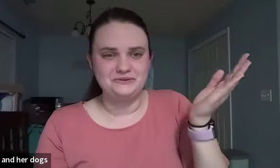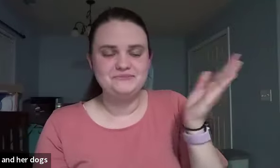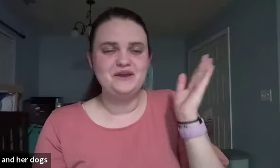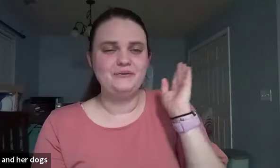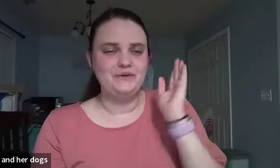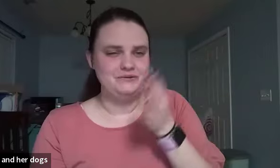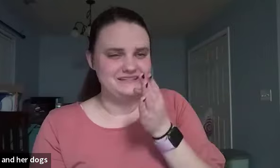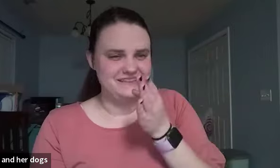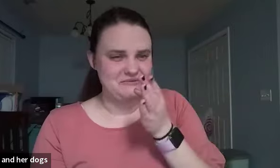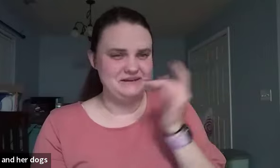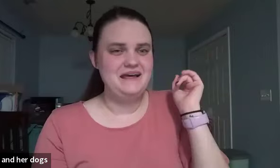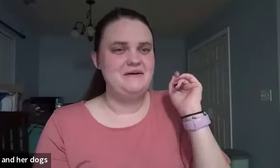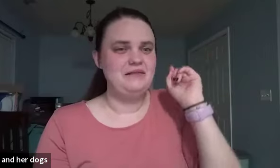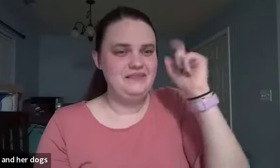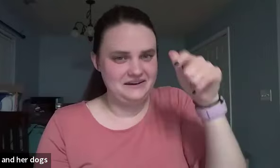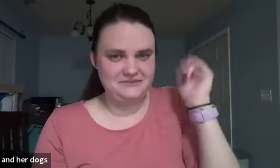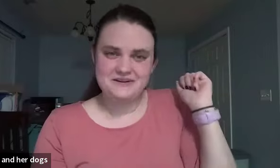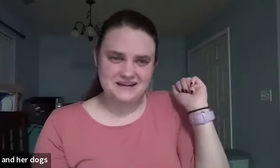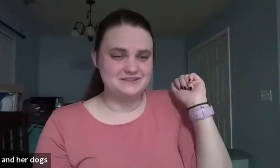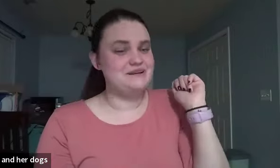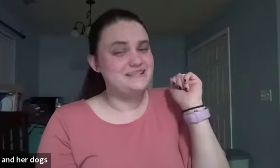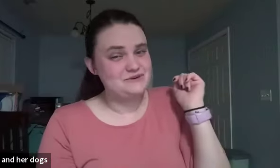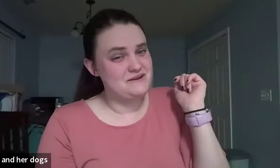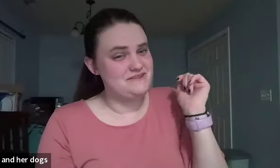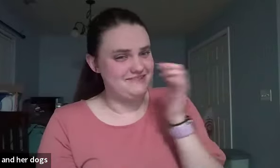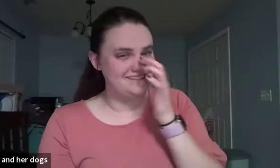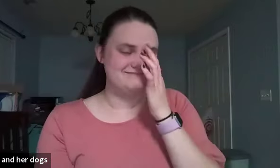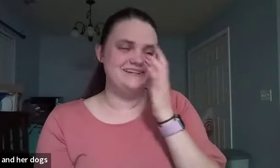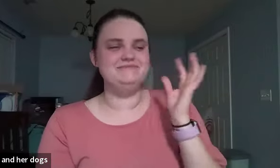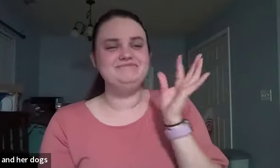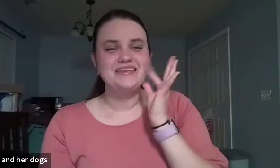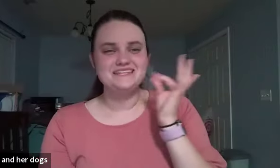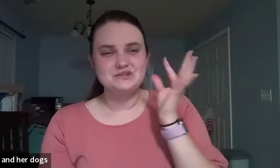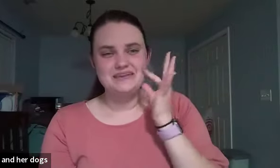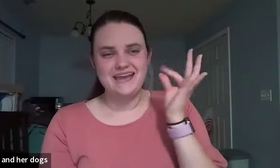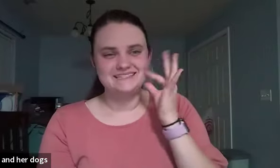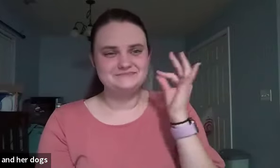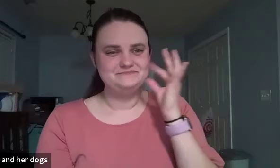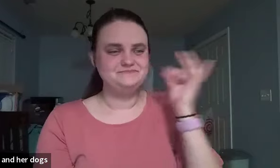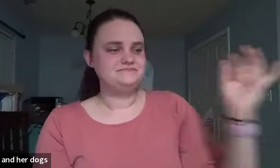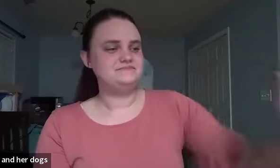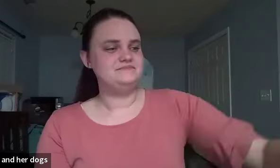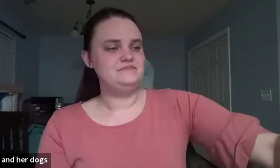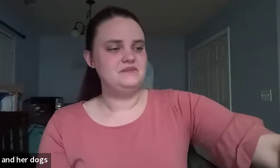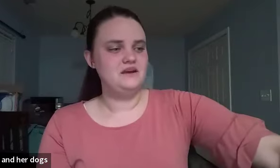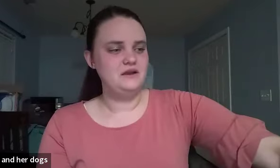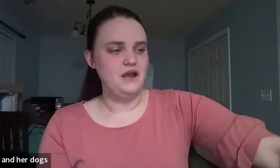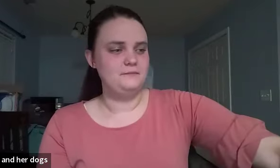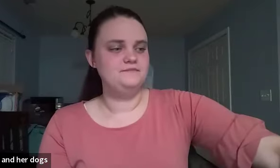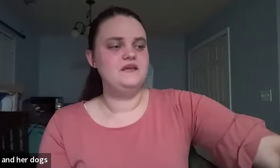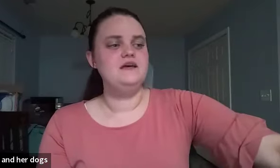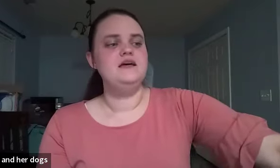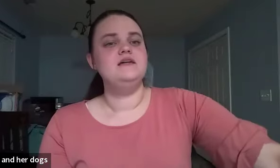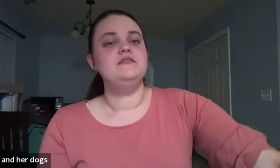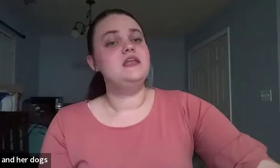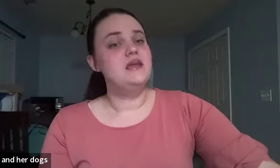turtle. We will get to that one later with our animals, but it's one of my favorites. So cat. Okay. The